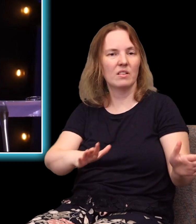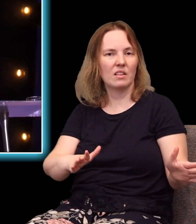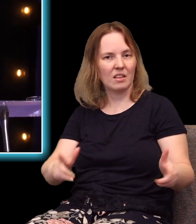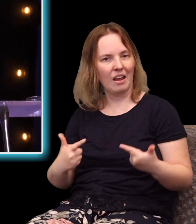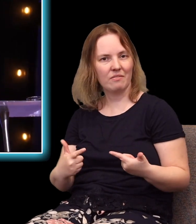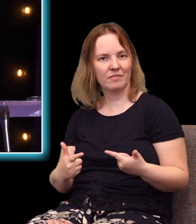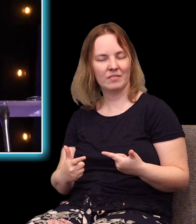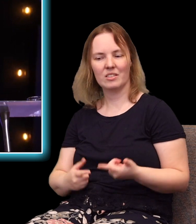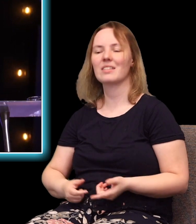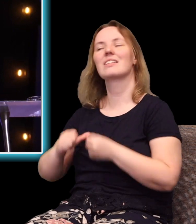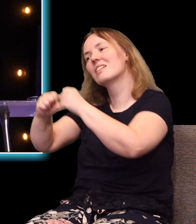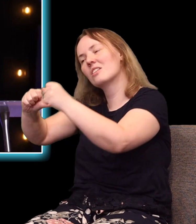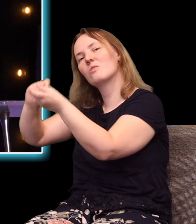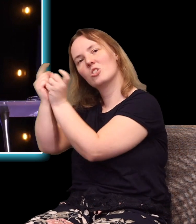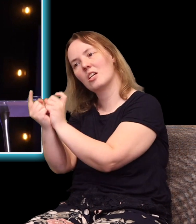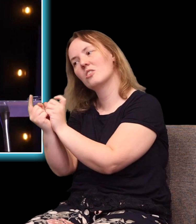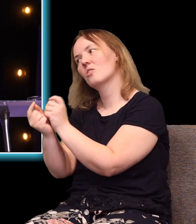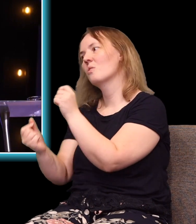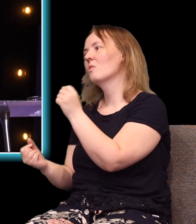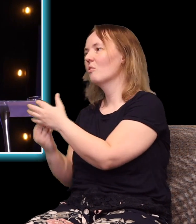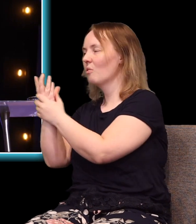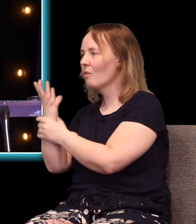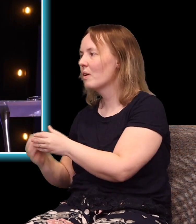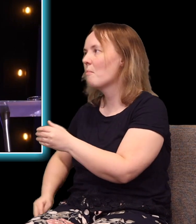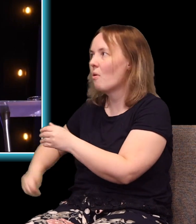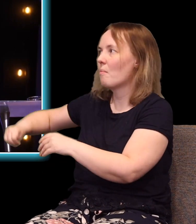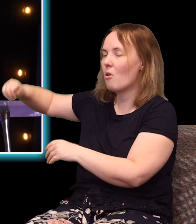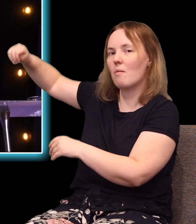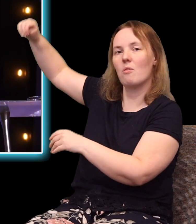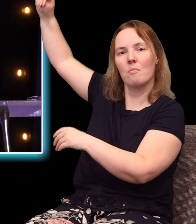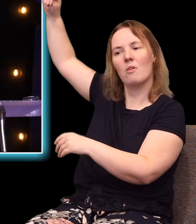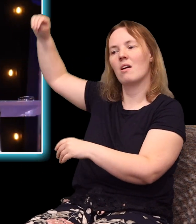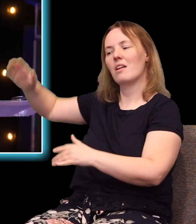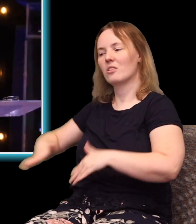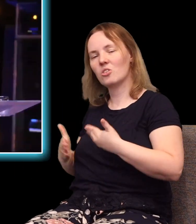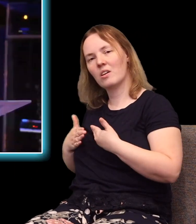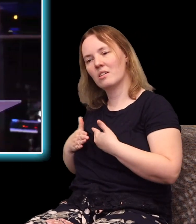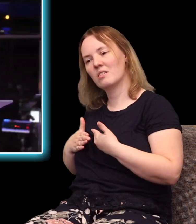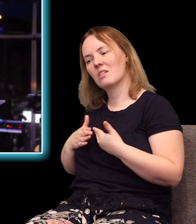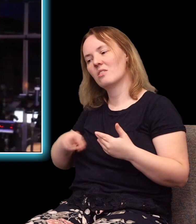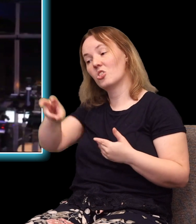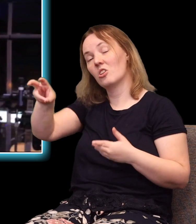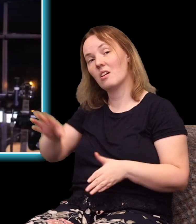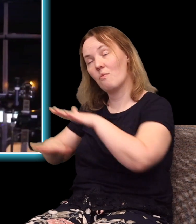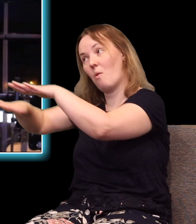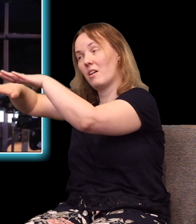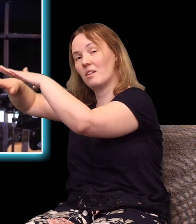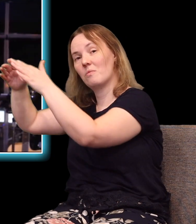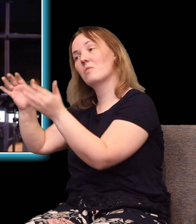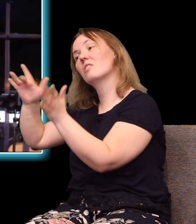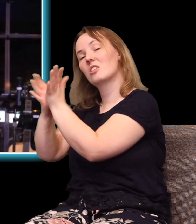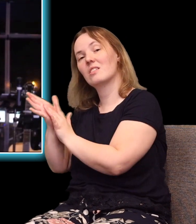constant change, regeneration, growing more and more and more, and enjoying the journey of walking with Jesus through our lives. Why?